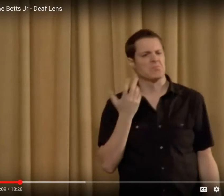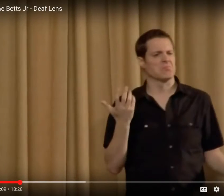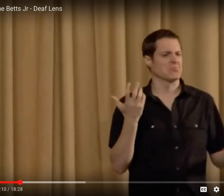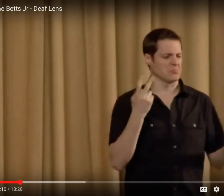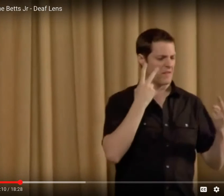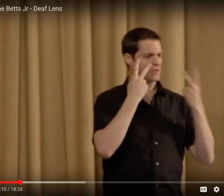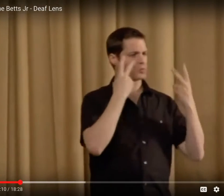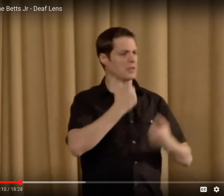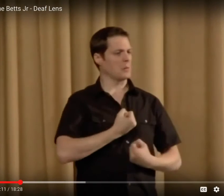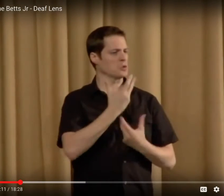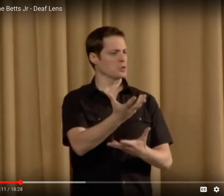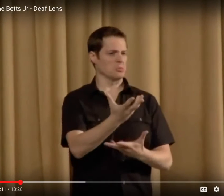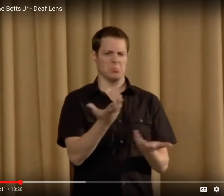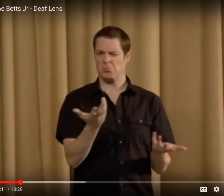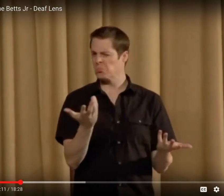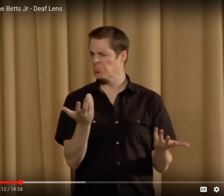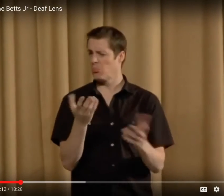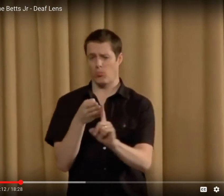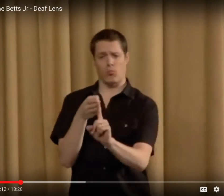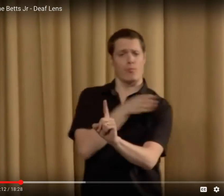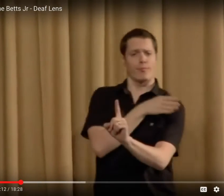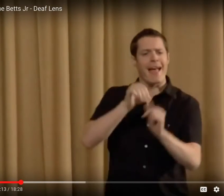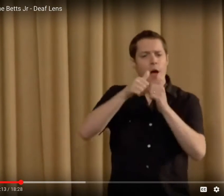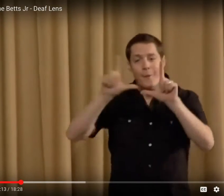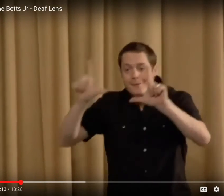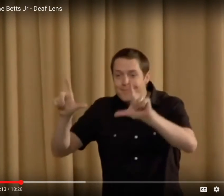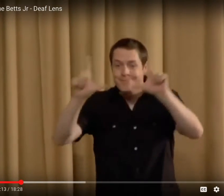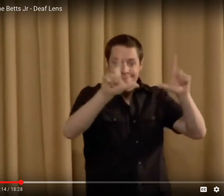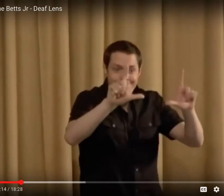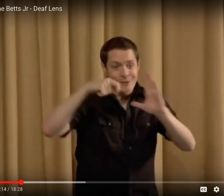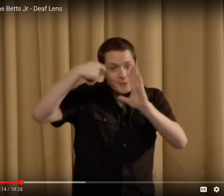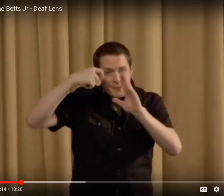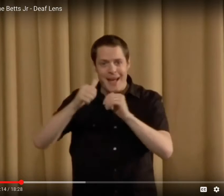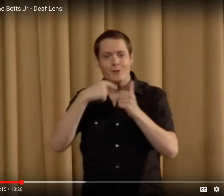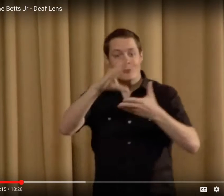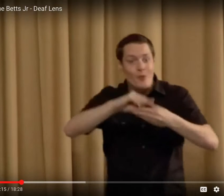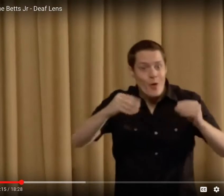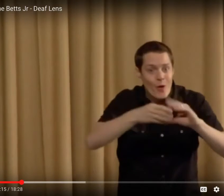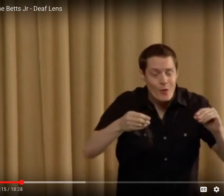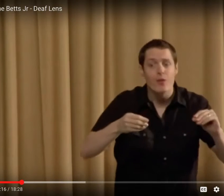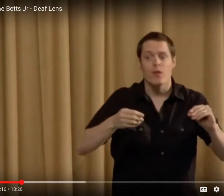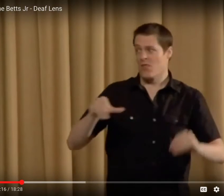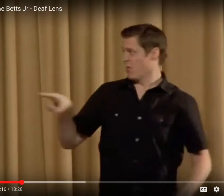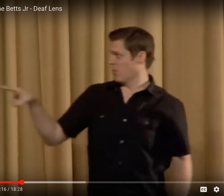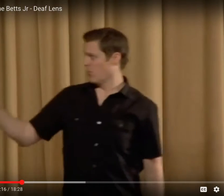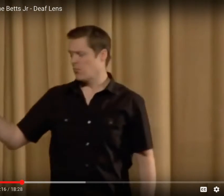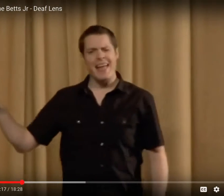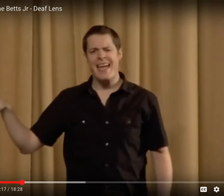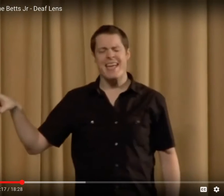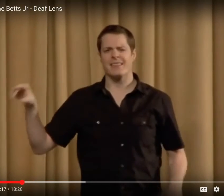as such. So, for example, visual expression. How we take one thing, one picture